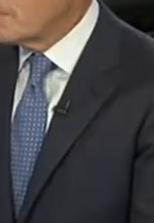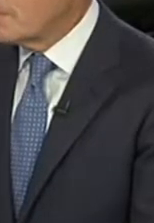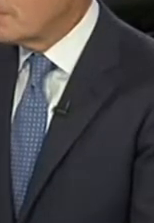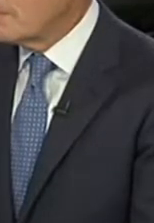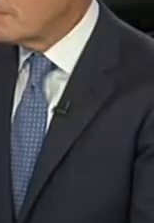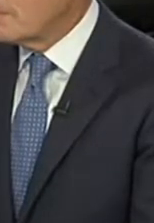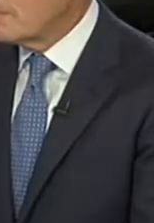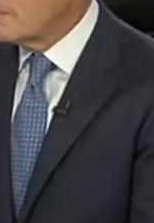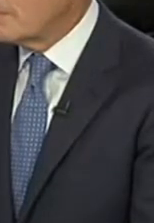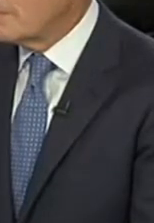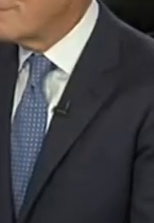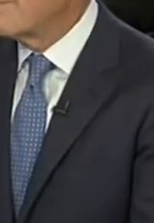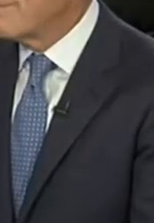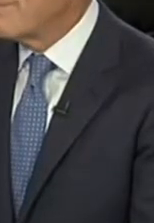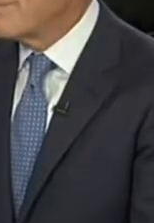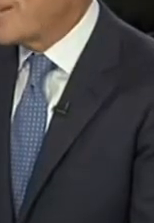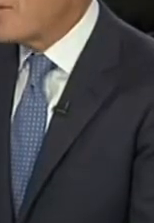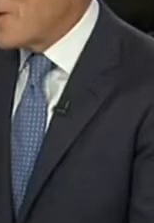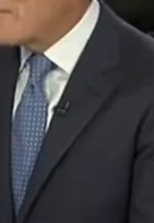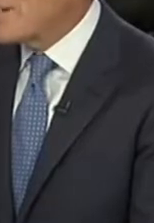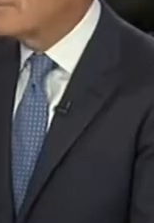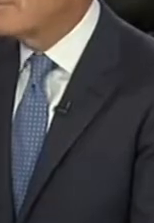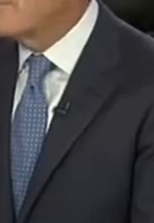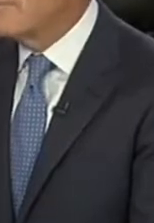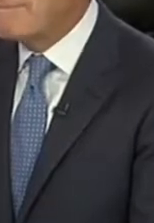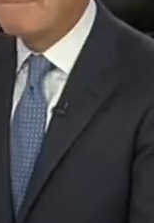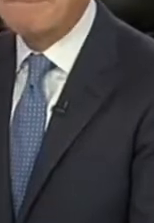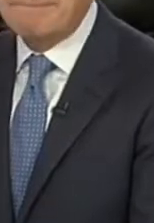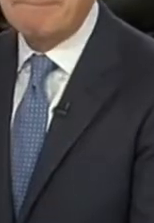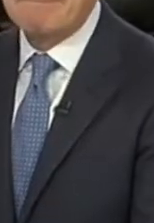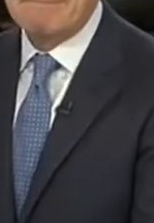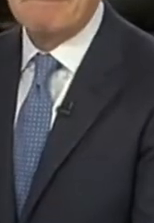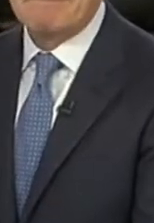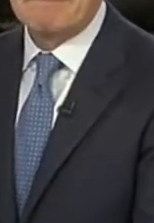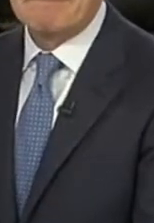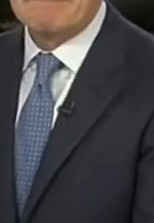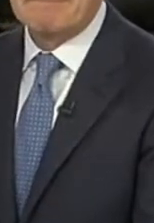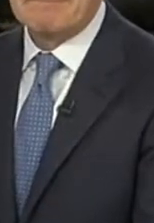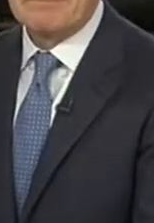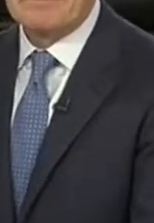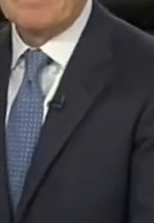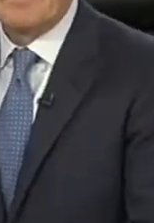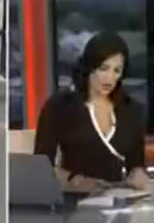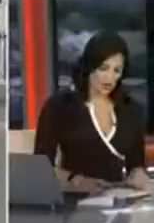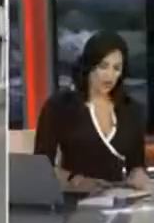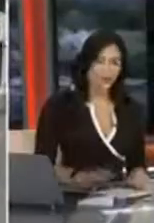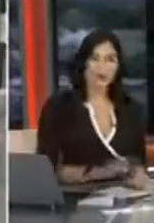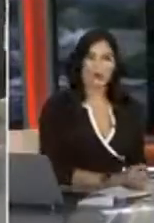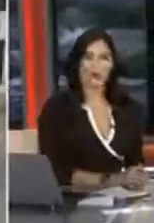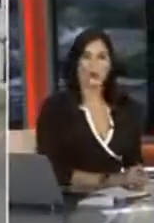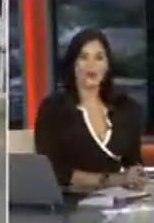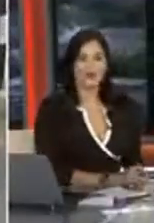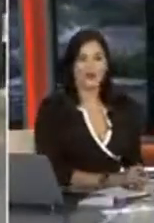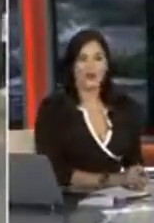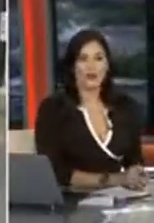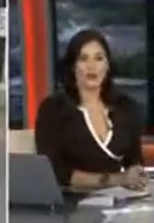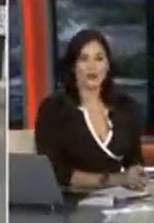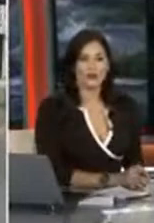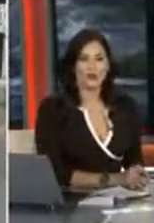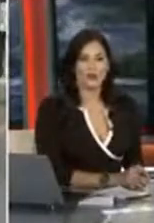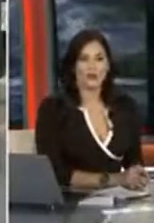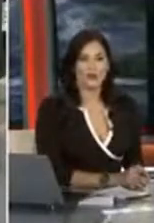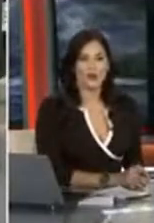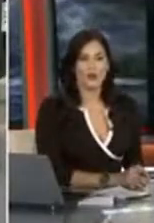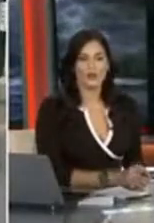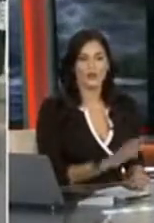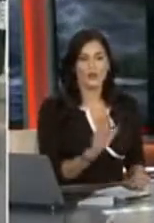and a child smiling after being rescued and waving. It's just so powerful. So let's get back out to Sabrina Maggiore in Osceola County for us